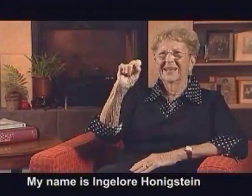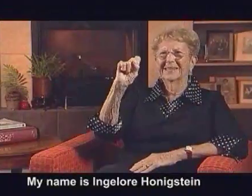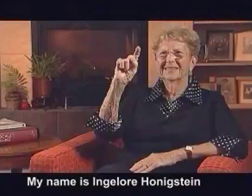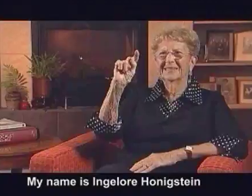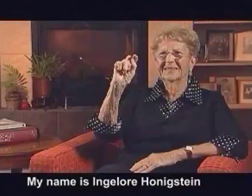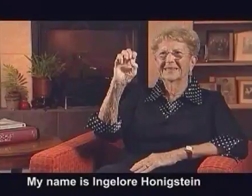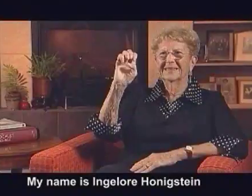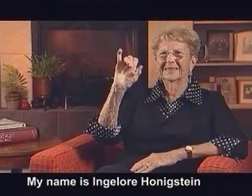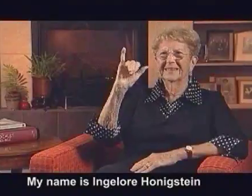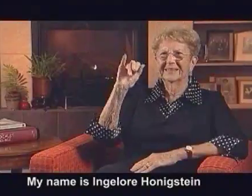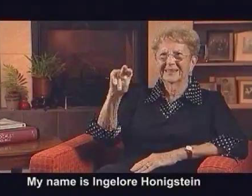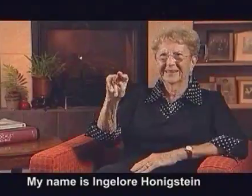Honigstein.